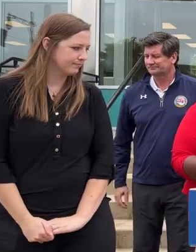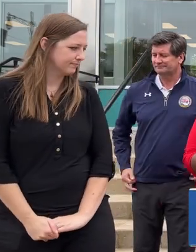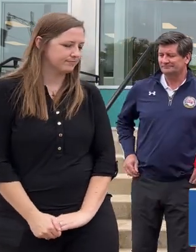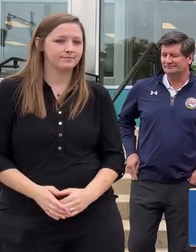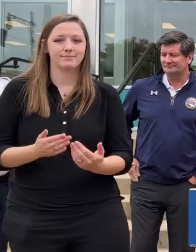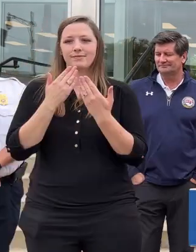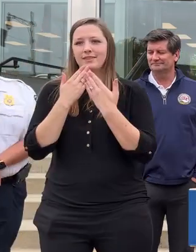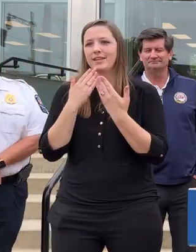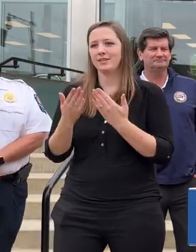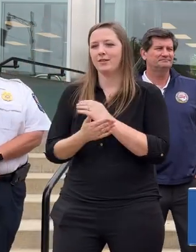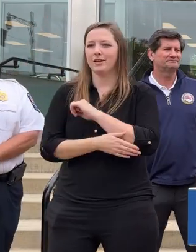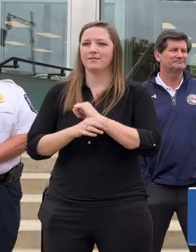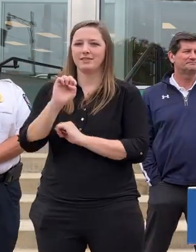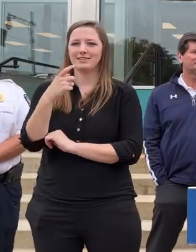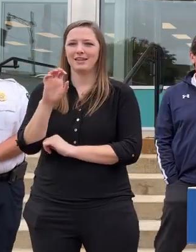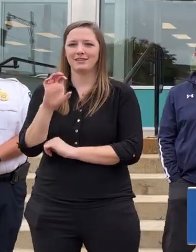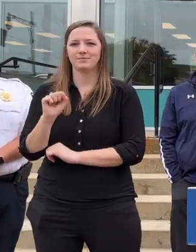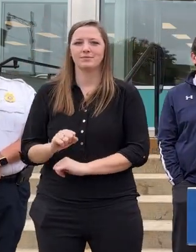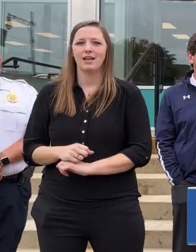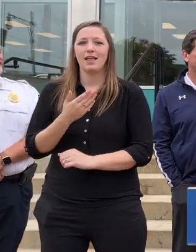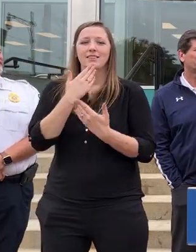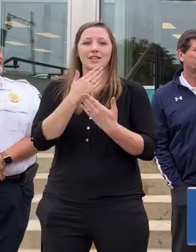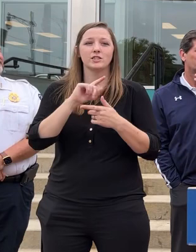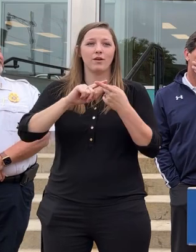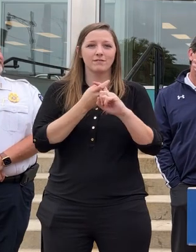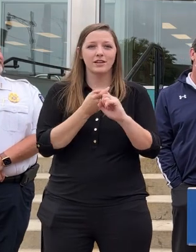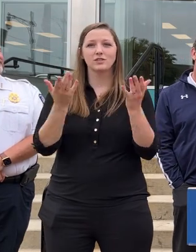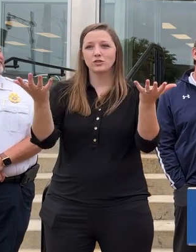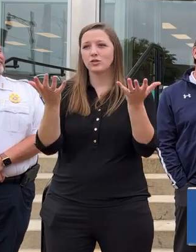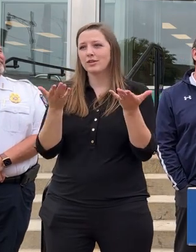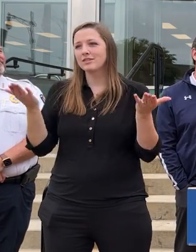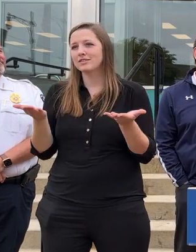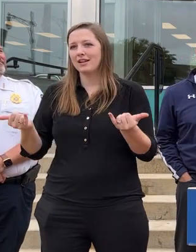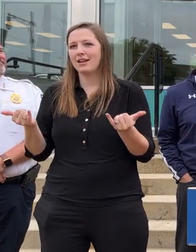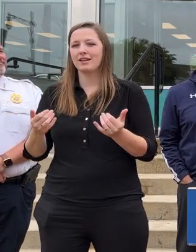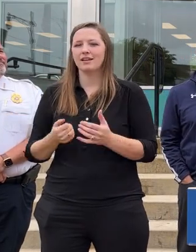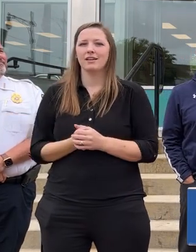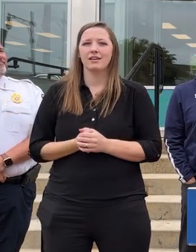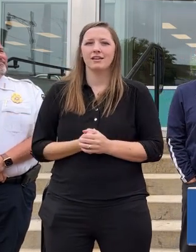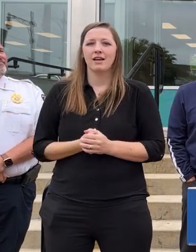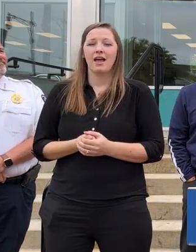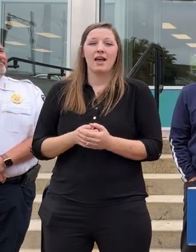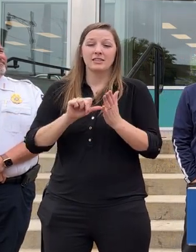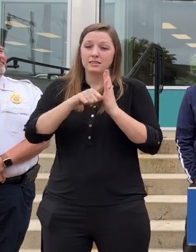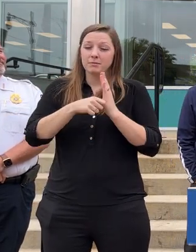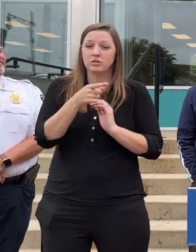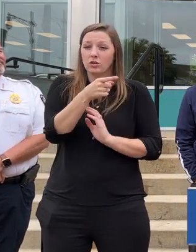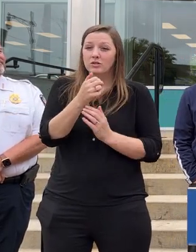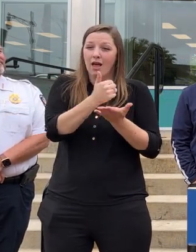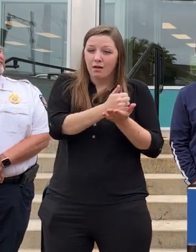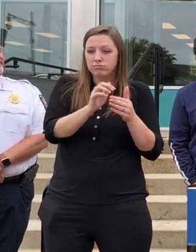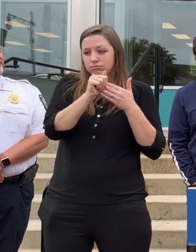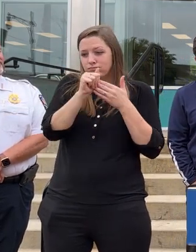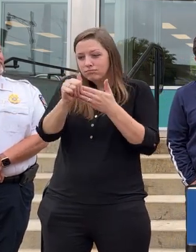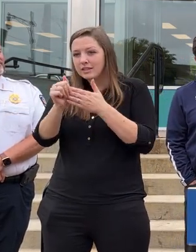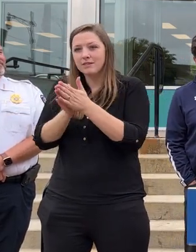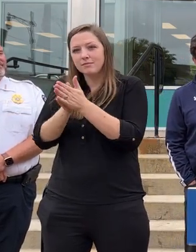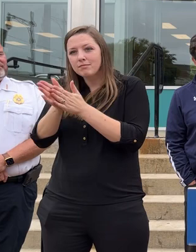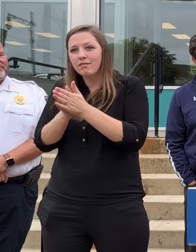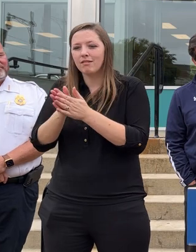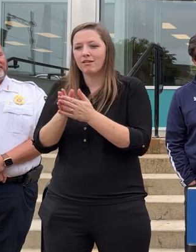Thank you, County Executive. Thank you to our friends that are joining us here today, and especially those who helped lead this initiative under the Polling